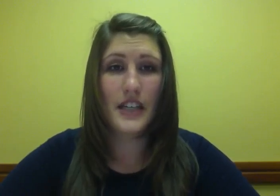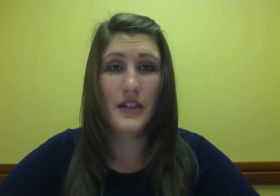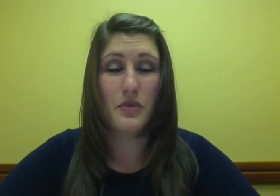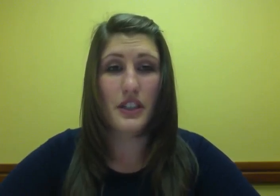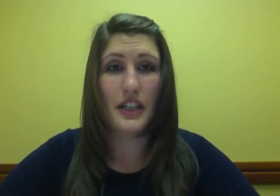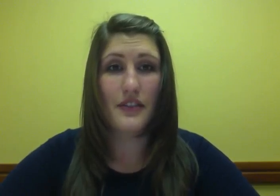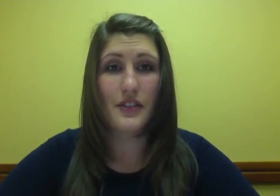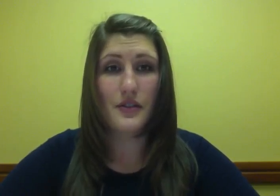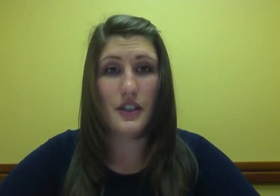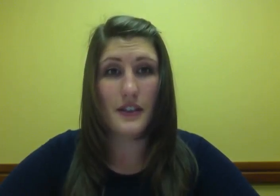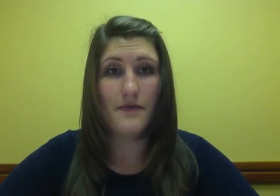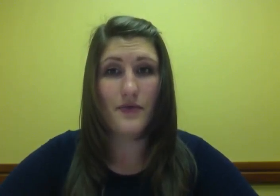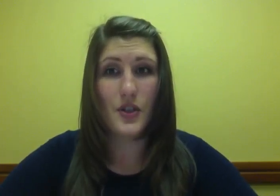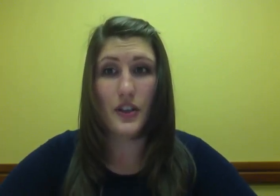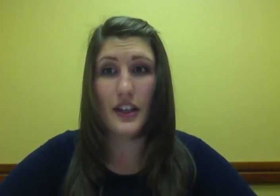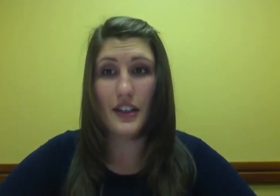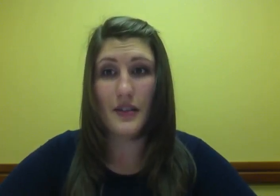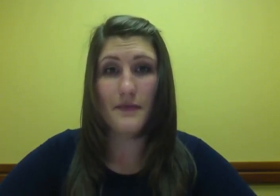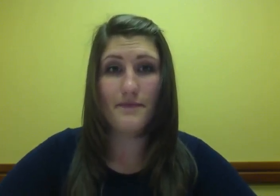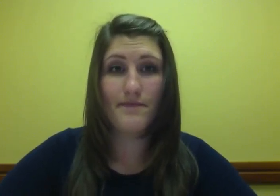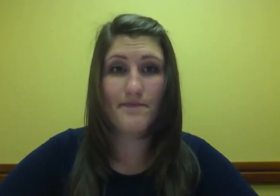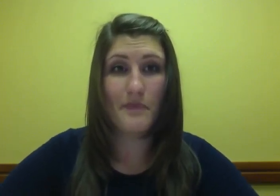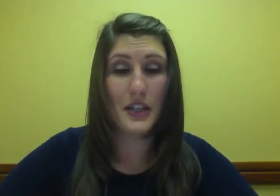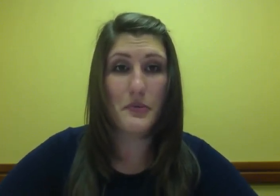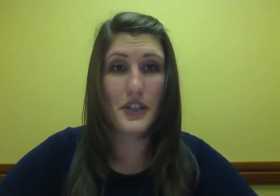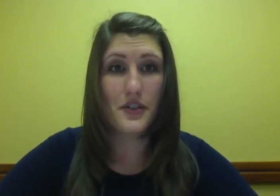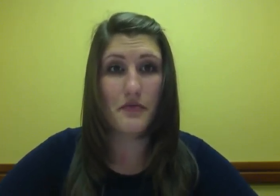I'm really gonna have to show that in my interpretation.